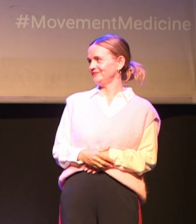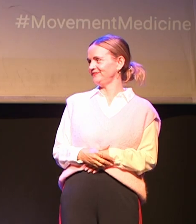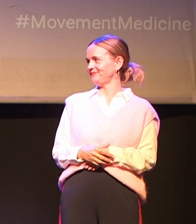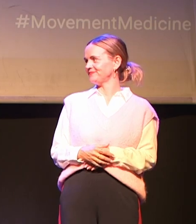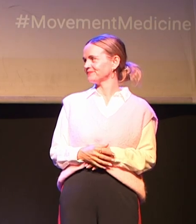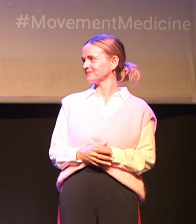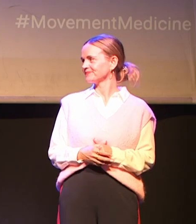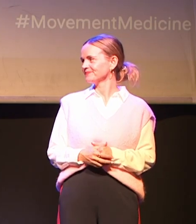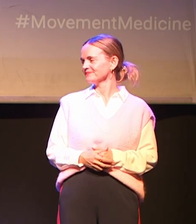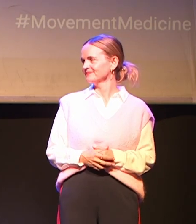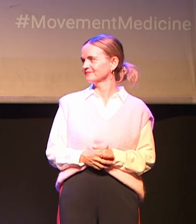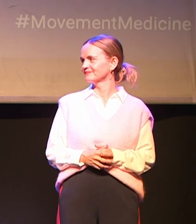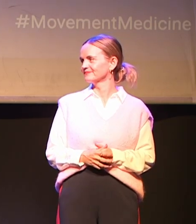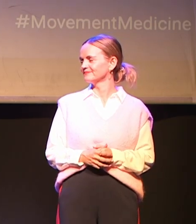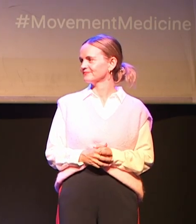Um,